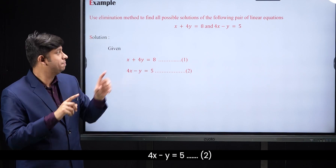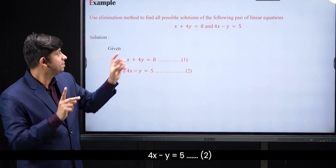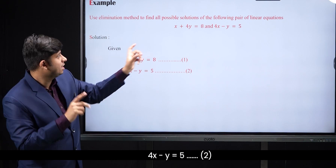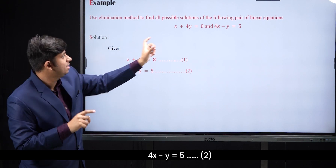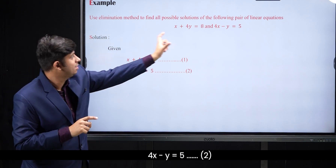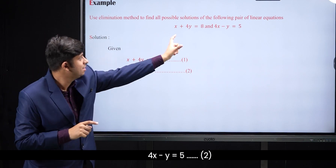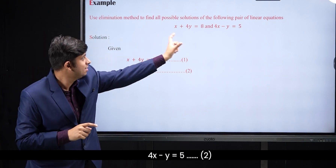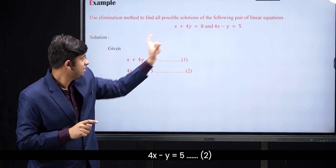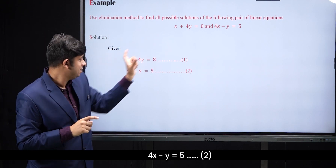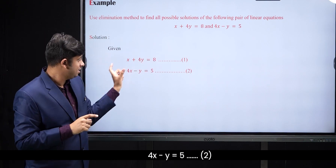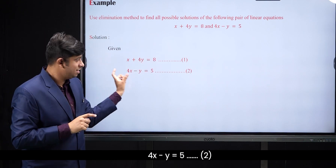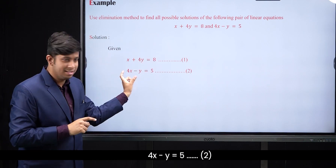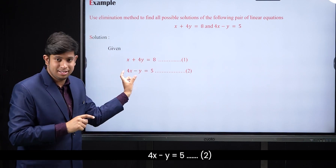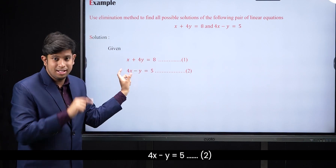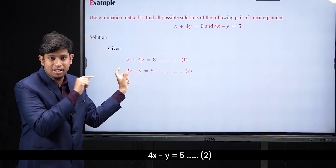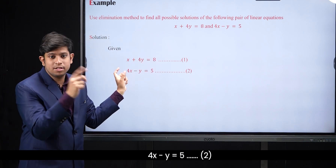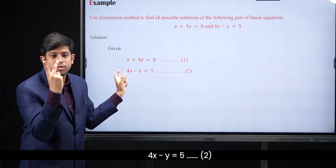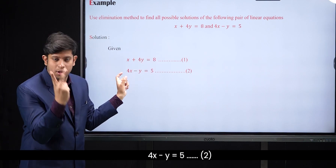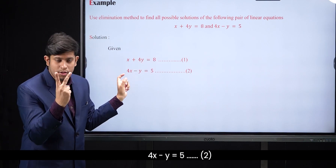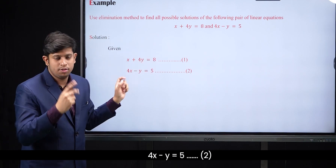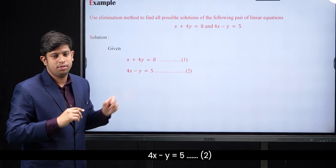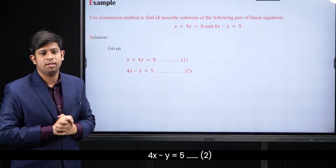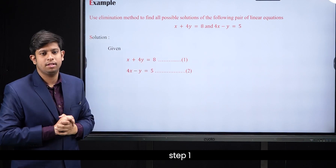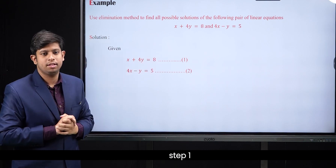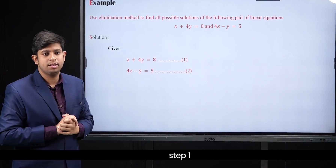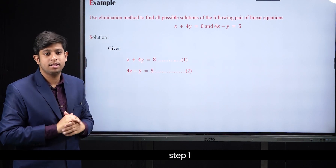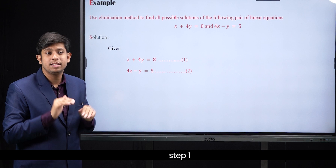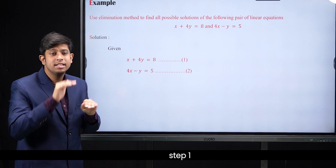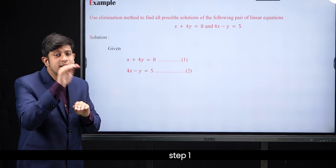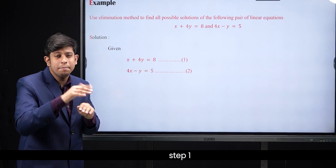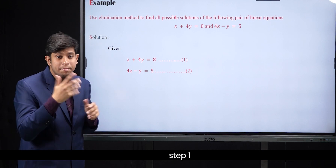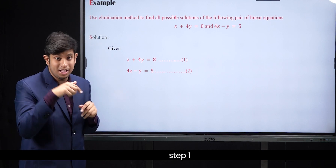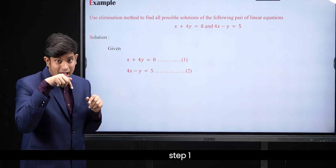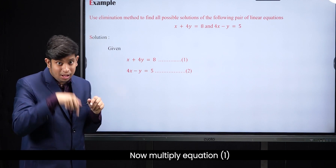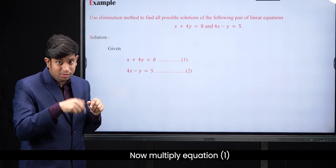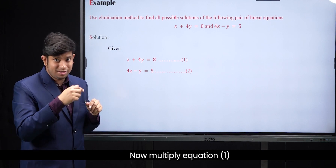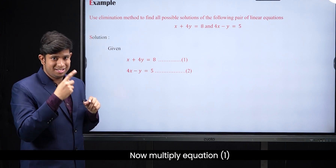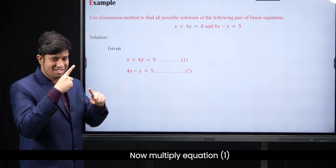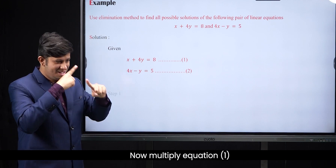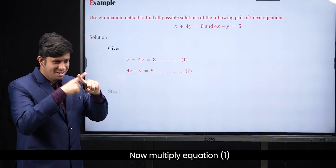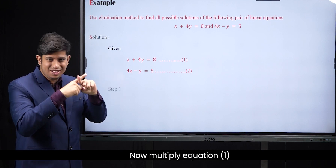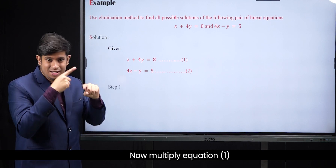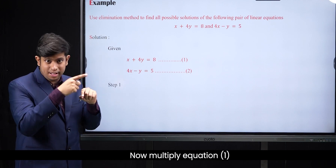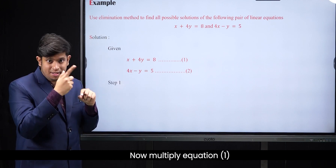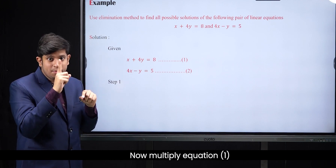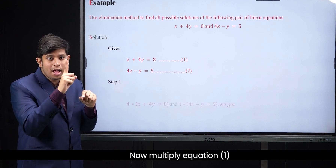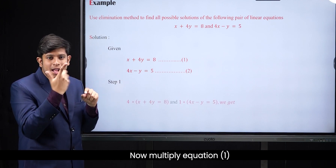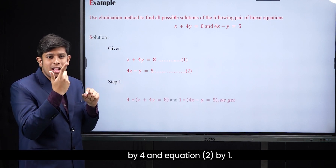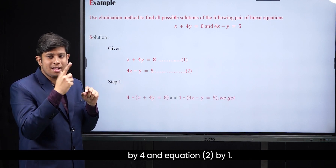Step 1. Now multiply equation 1 by